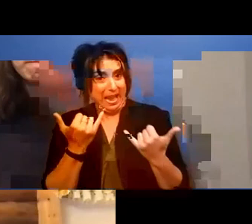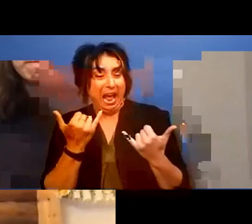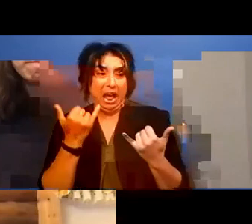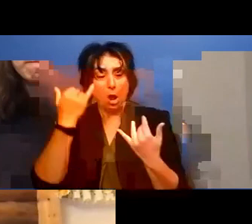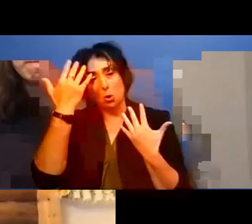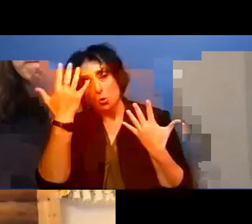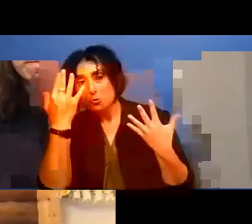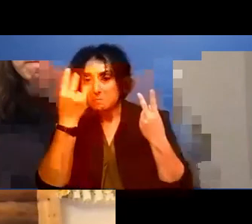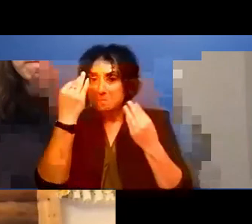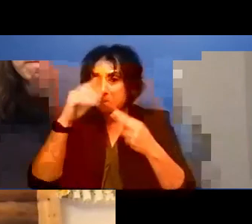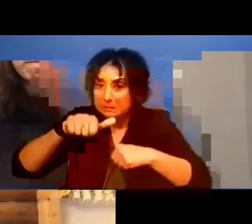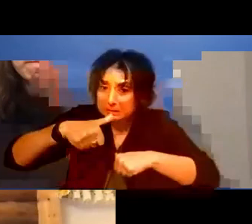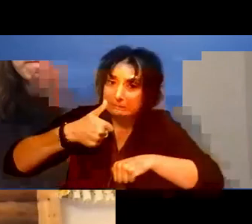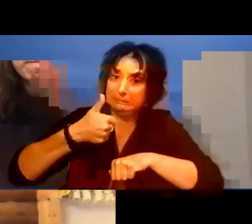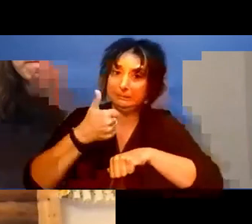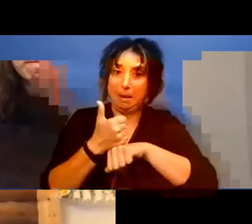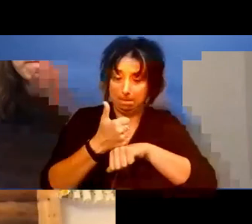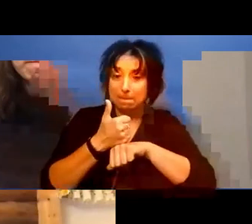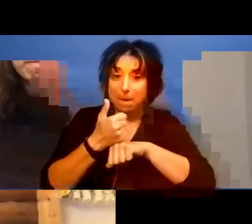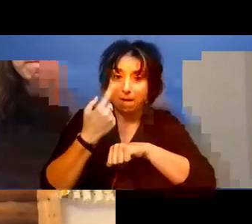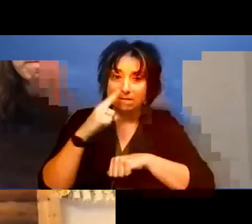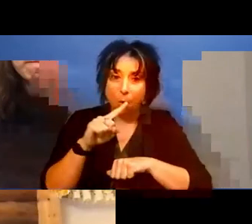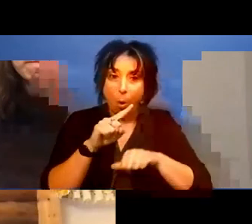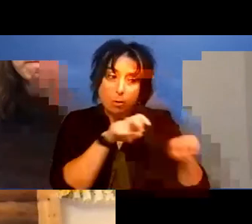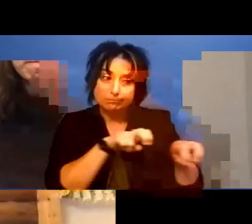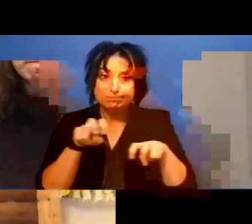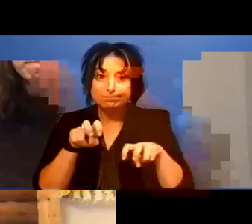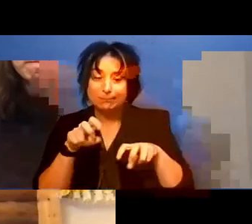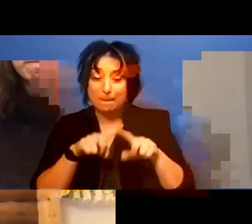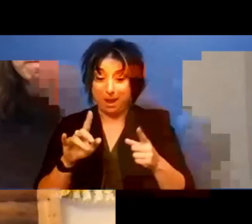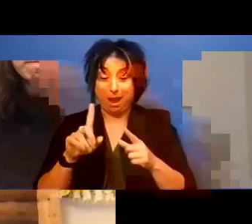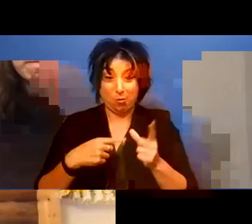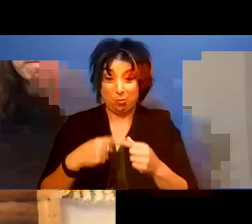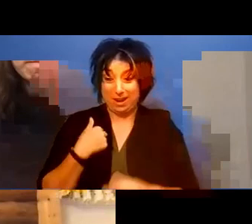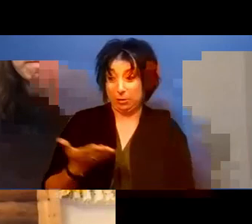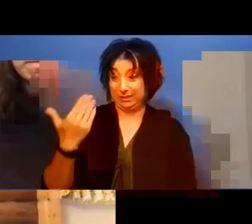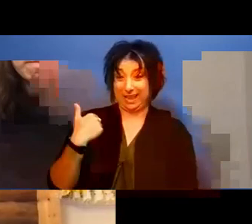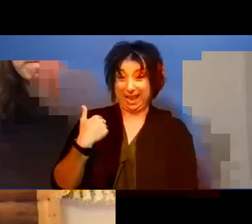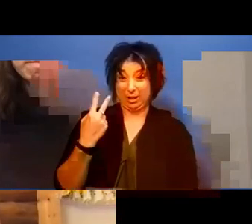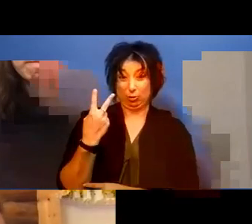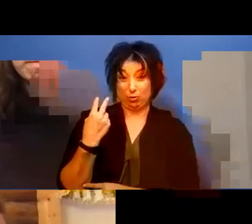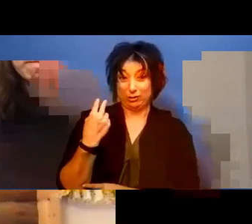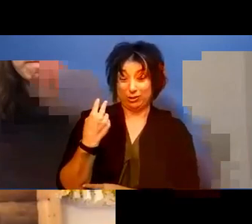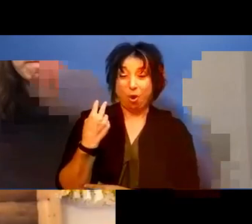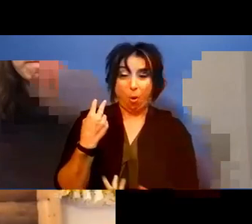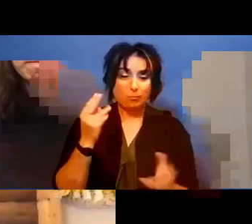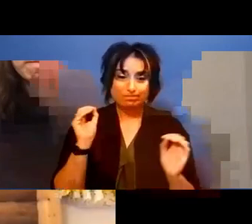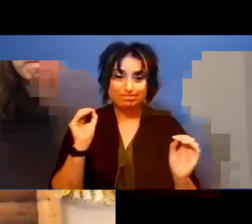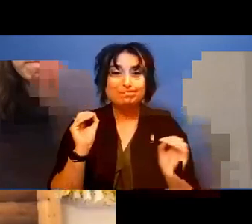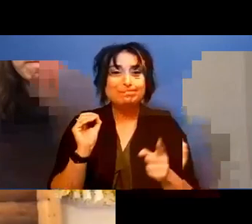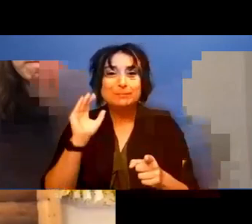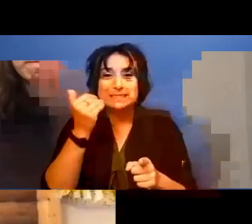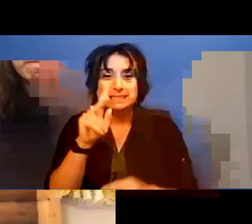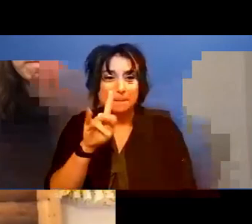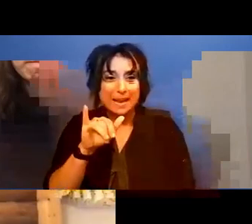about setting some things up. But there wasn't at the time that I was there in 2018. Sounds like Kathy's going to tell us about something.